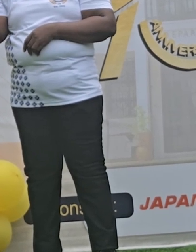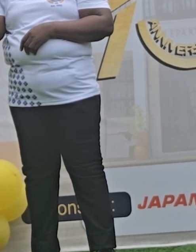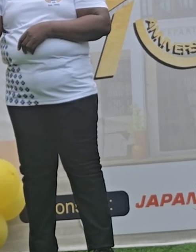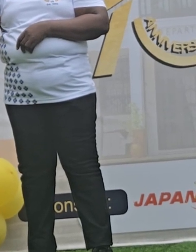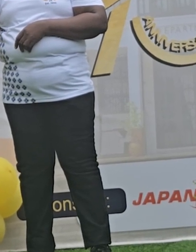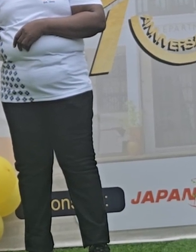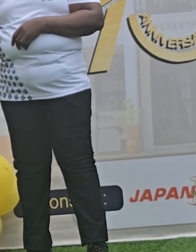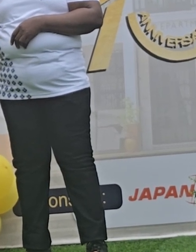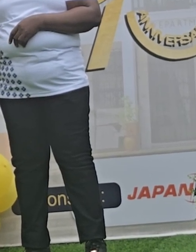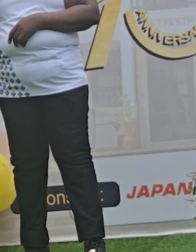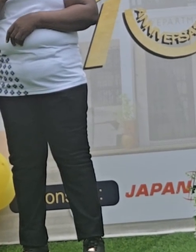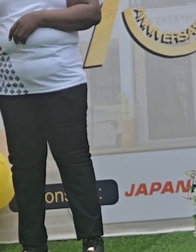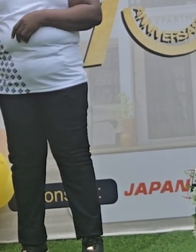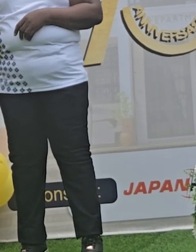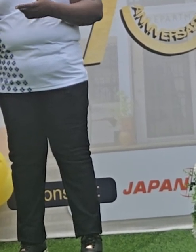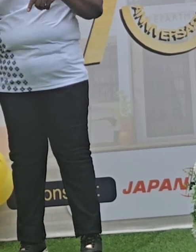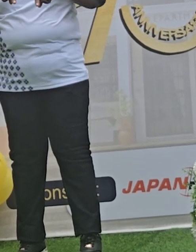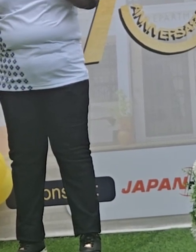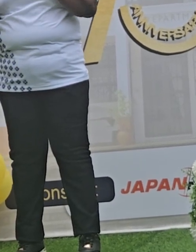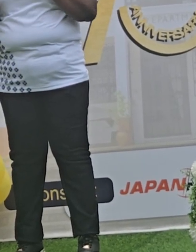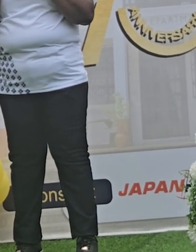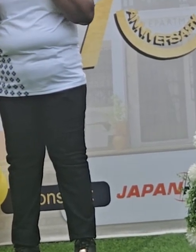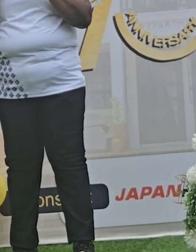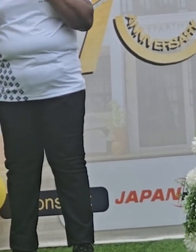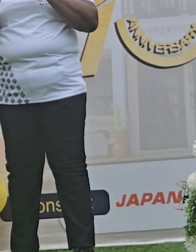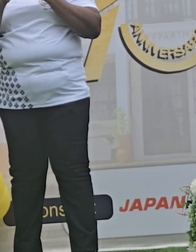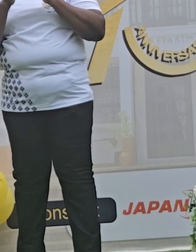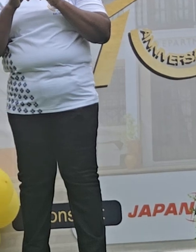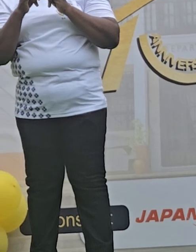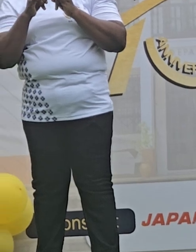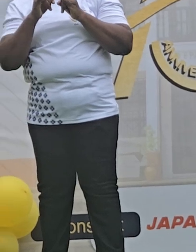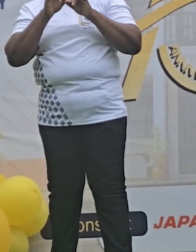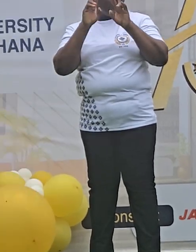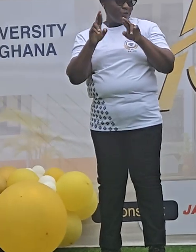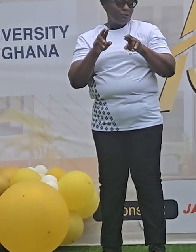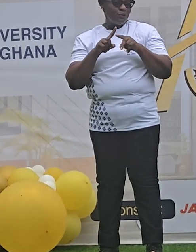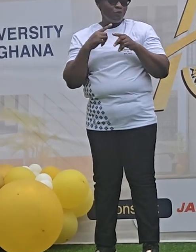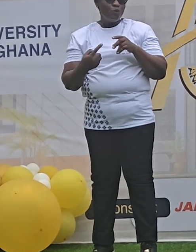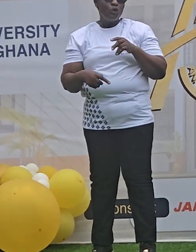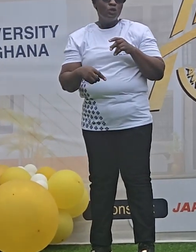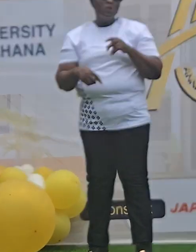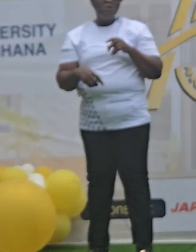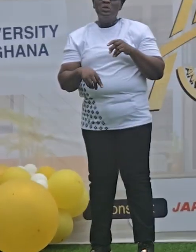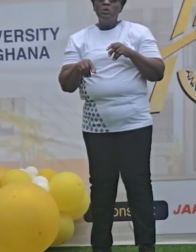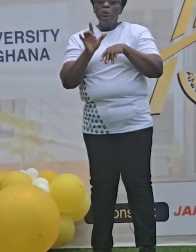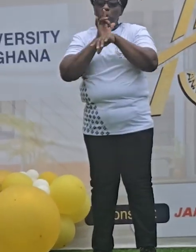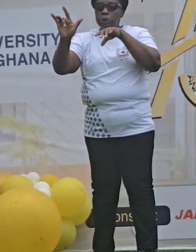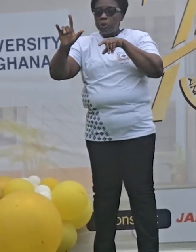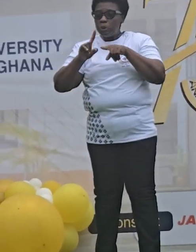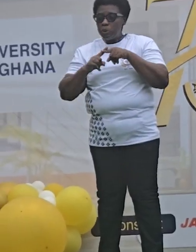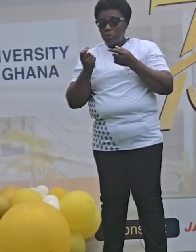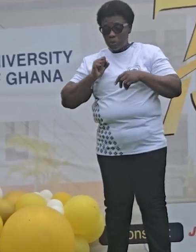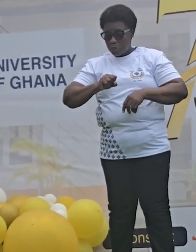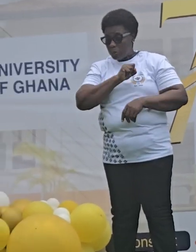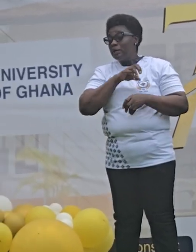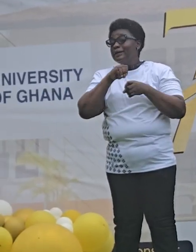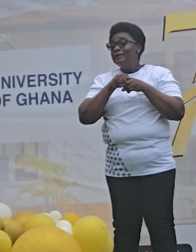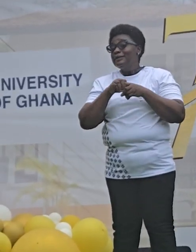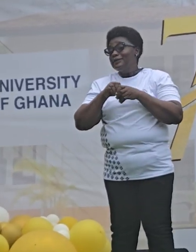an interview the results of the acute shortage of staff in the department. According to